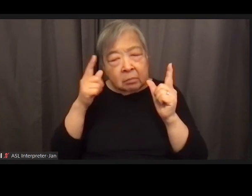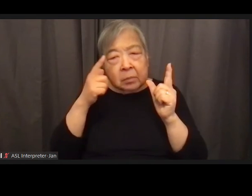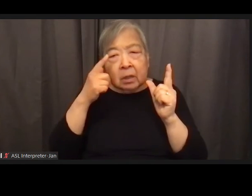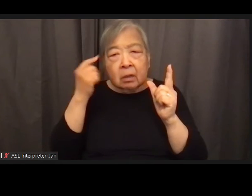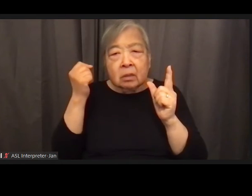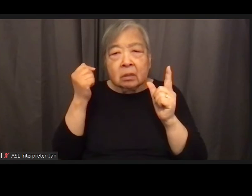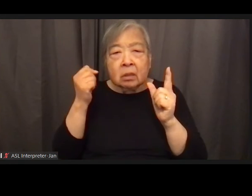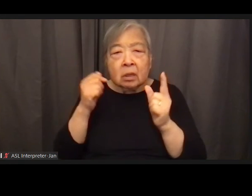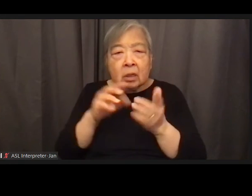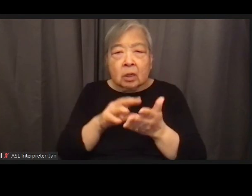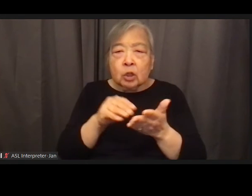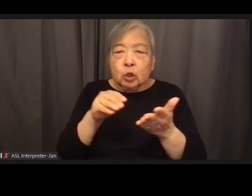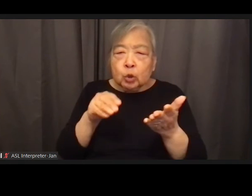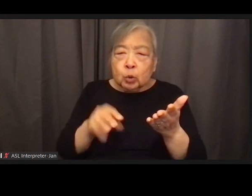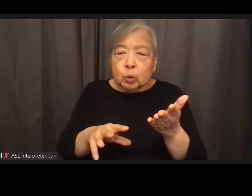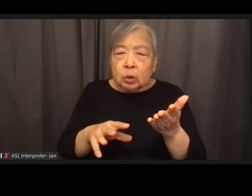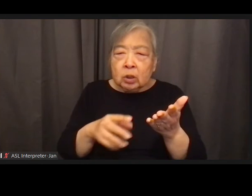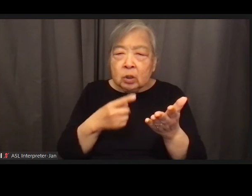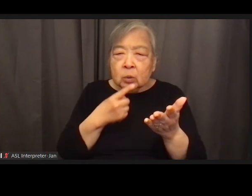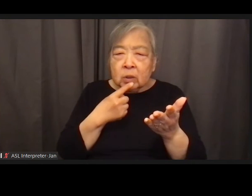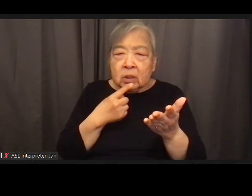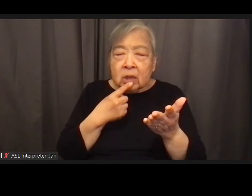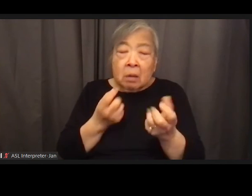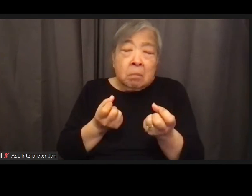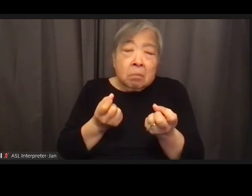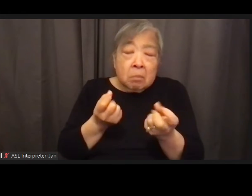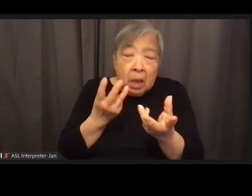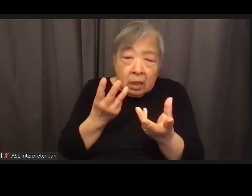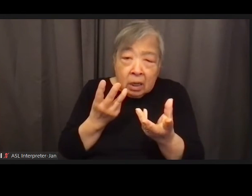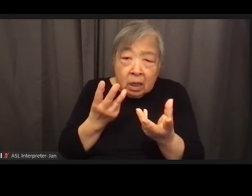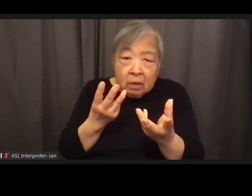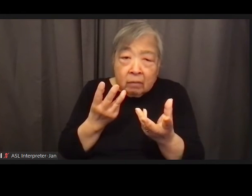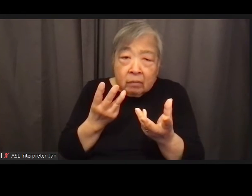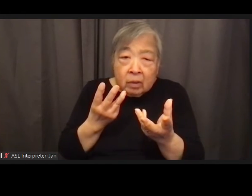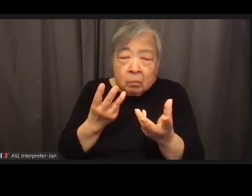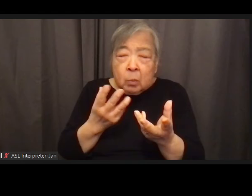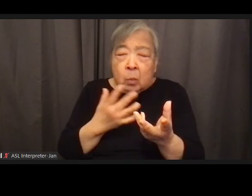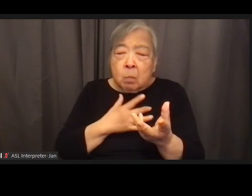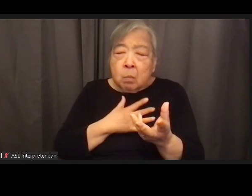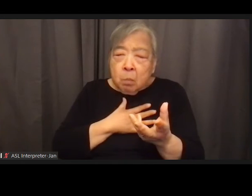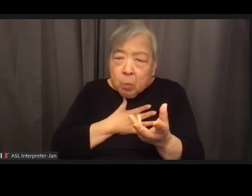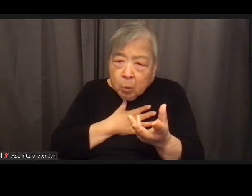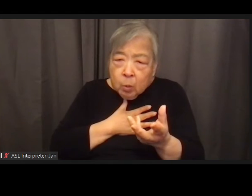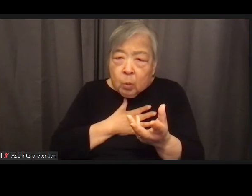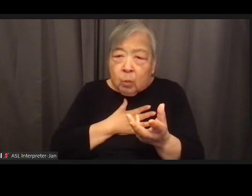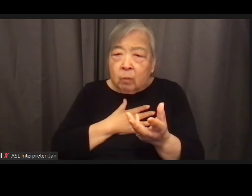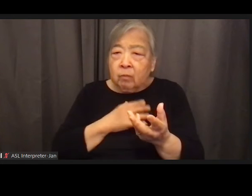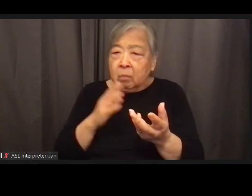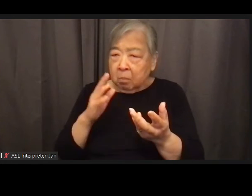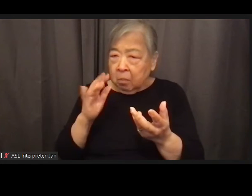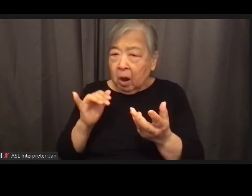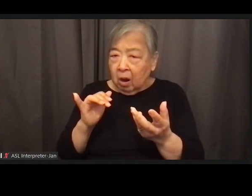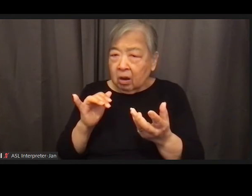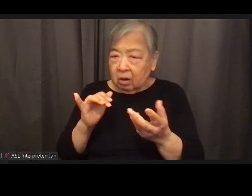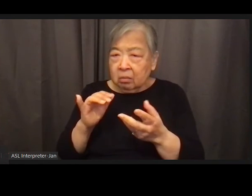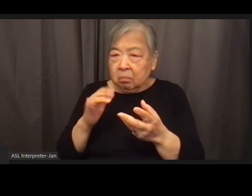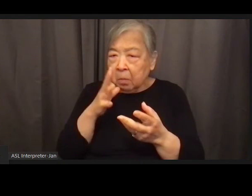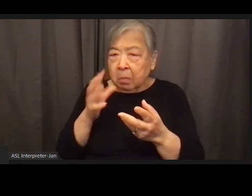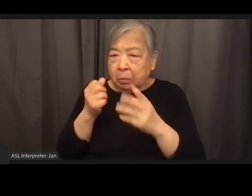say, you know, many of them, they were moved by the In My Mother's House, and they would